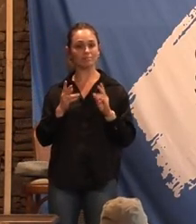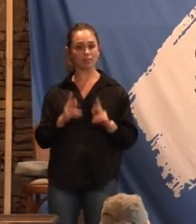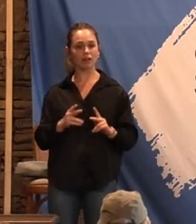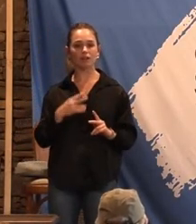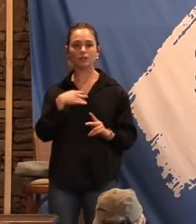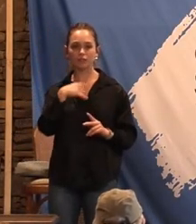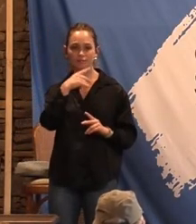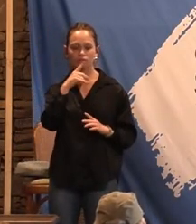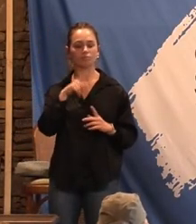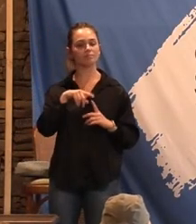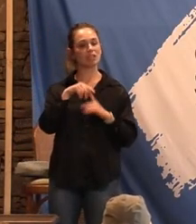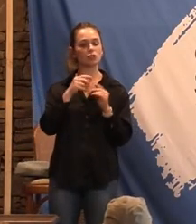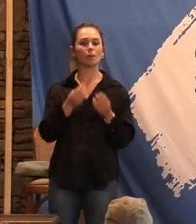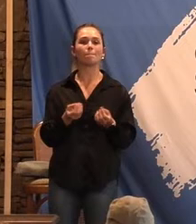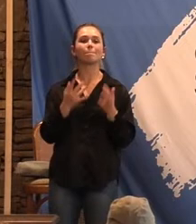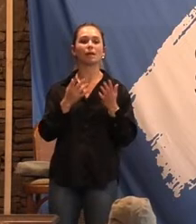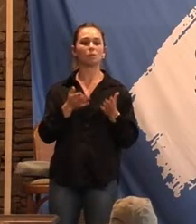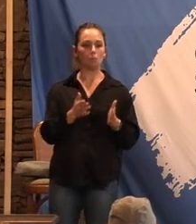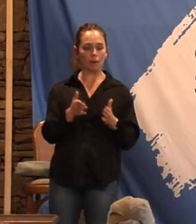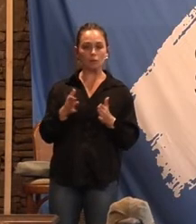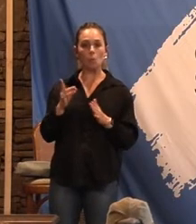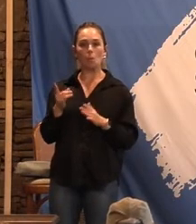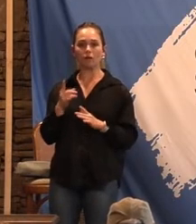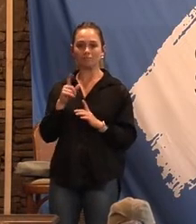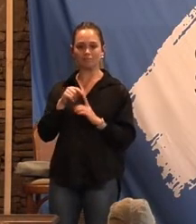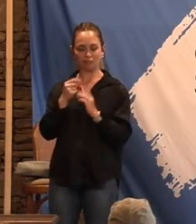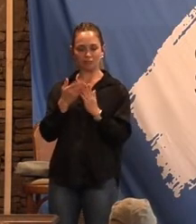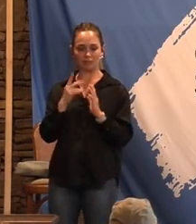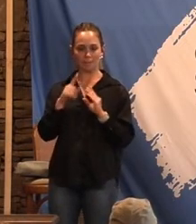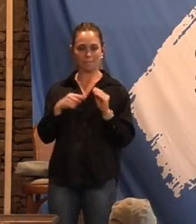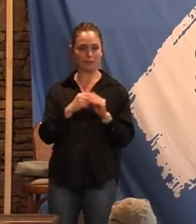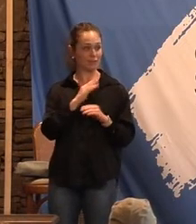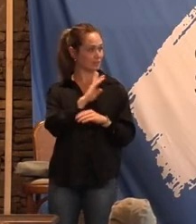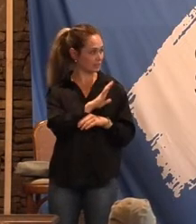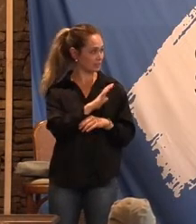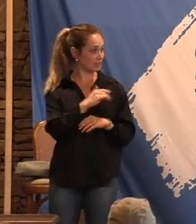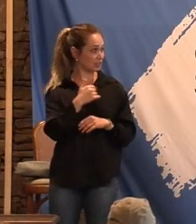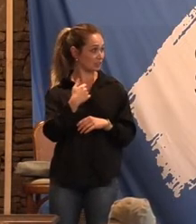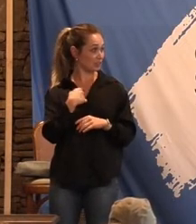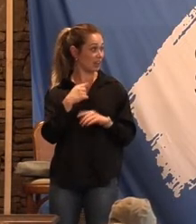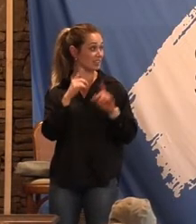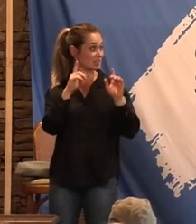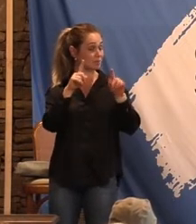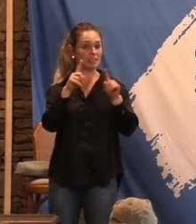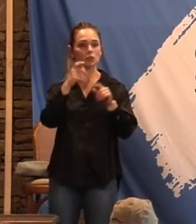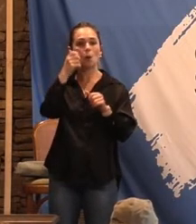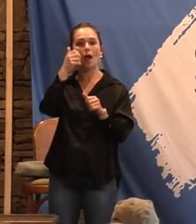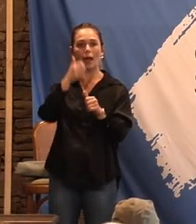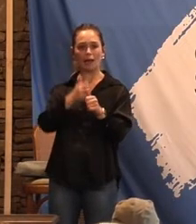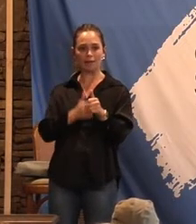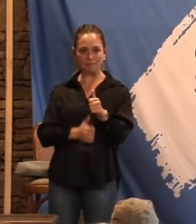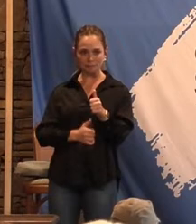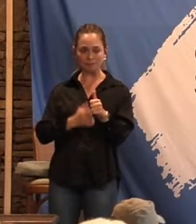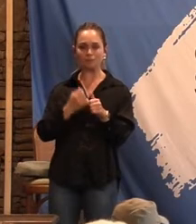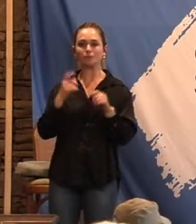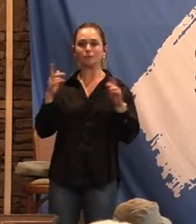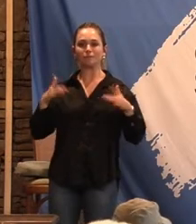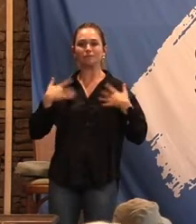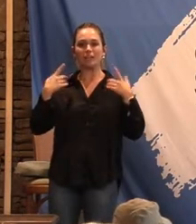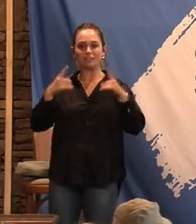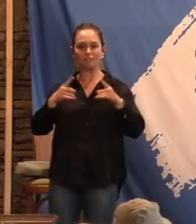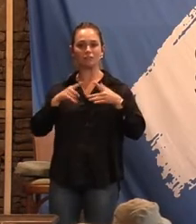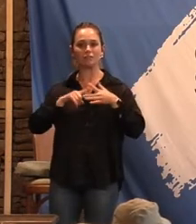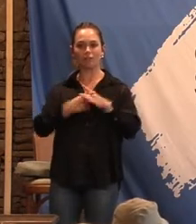many ways, and one of the remarkable things about her is that she has been to every one of these festivals since